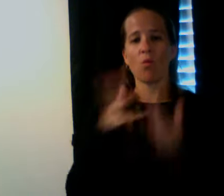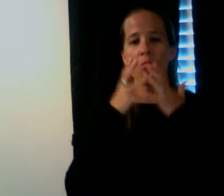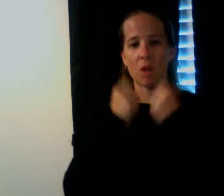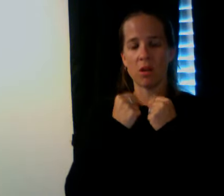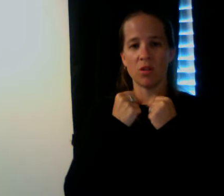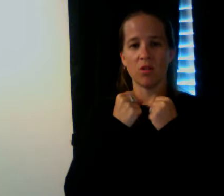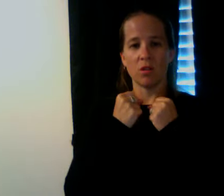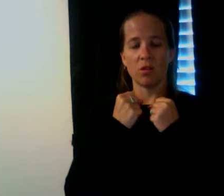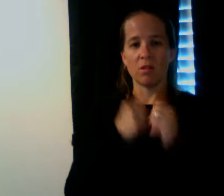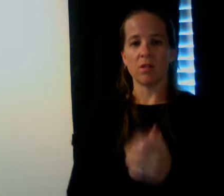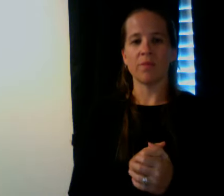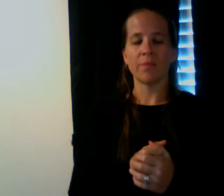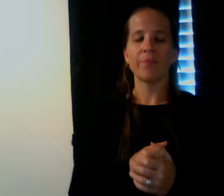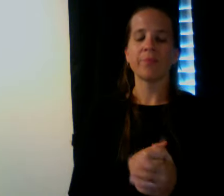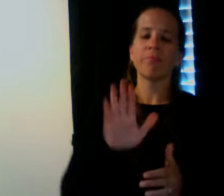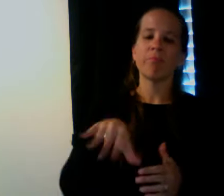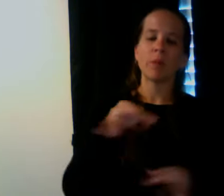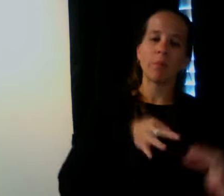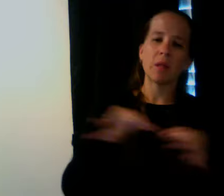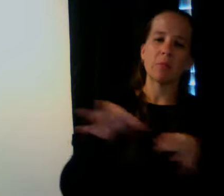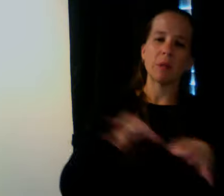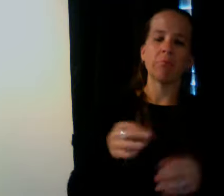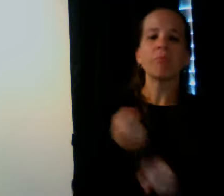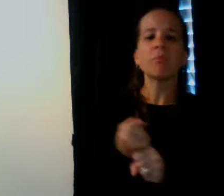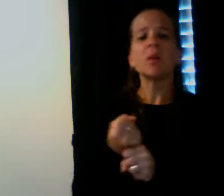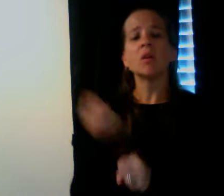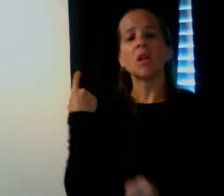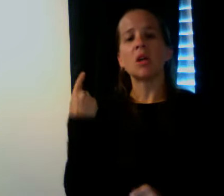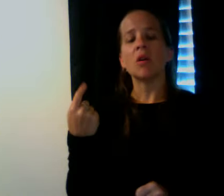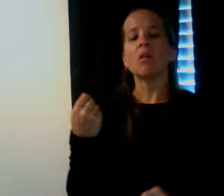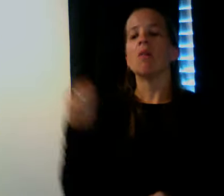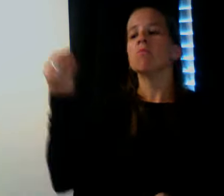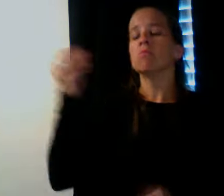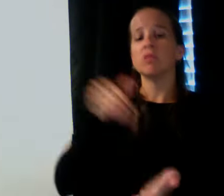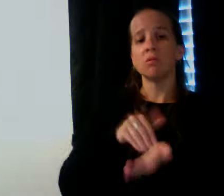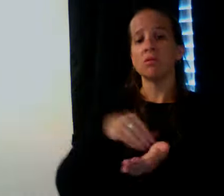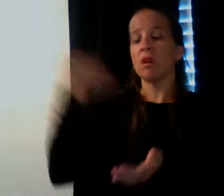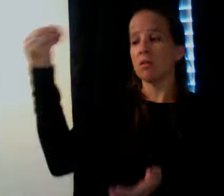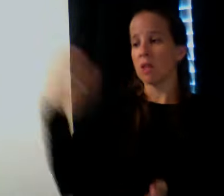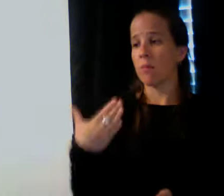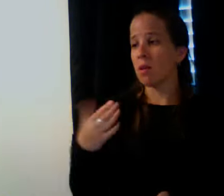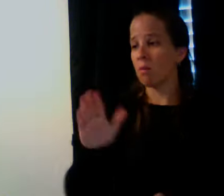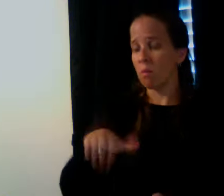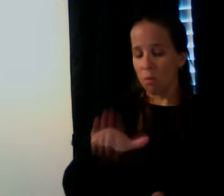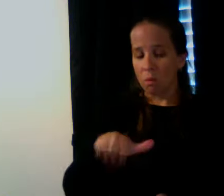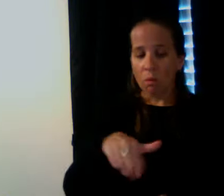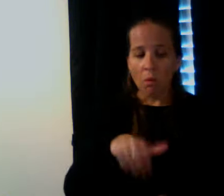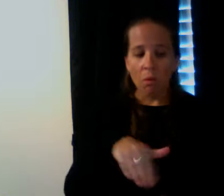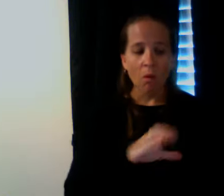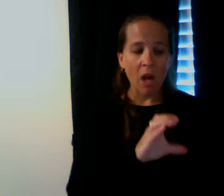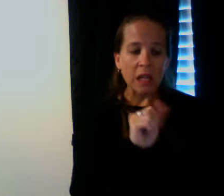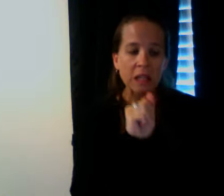I was diagnosed with cancer. I had a scan at 7:30 in the morning, and it clearly showed a tumor on my